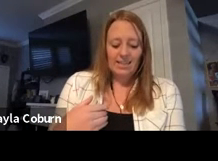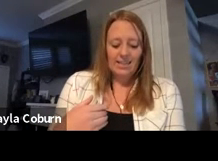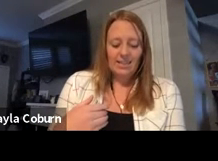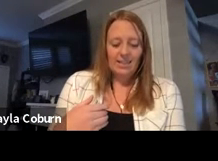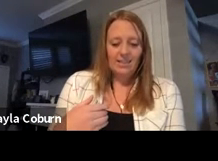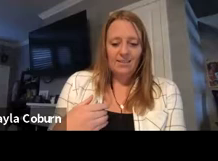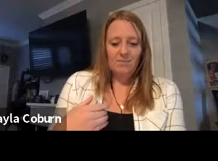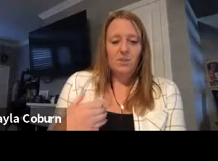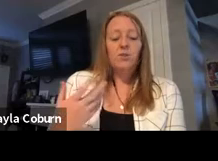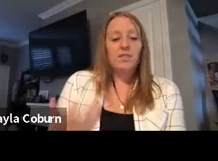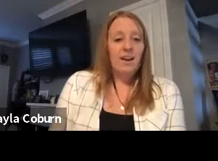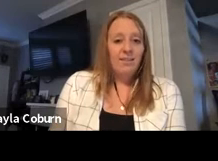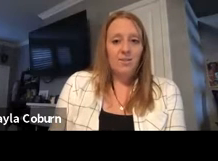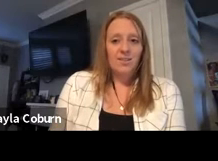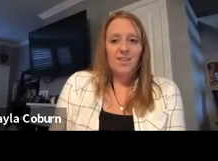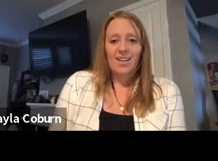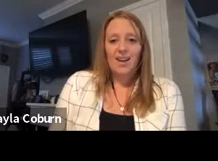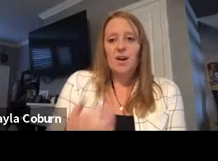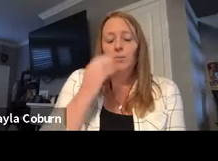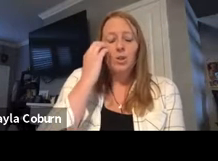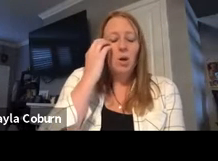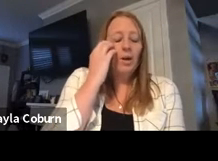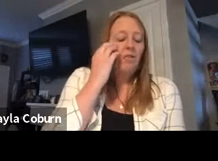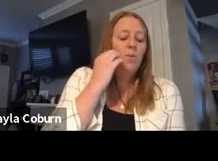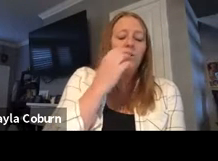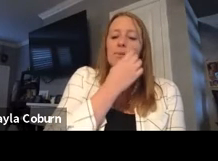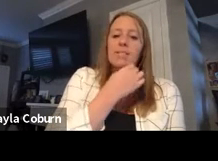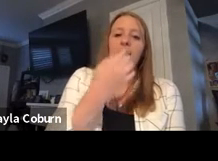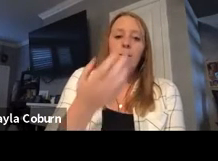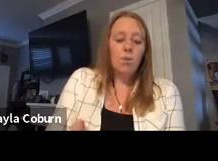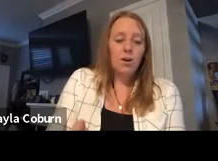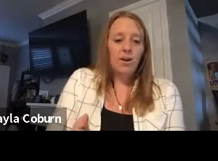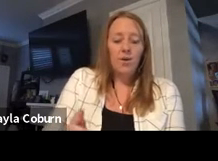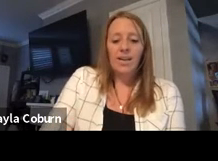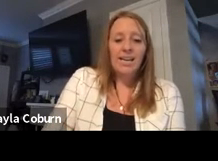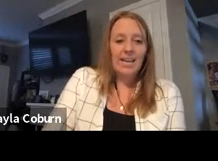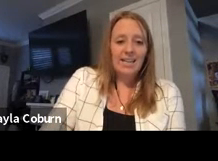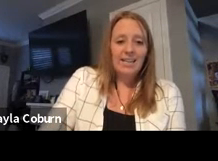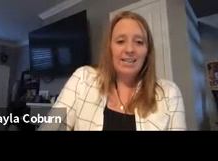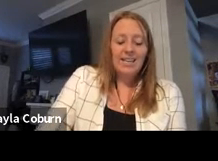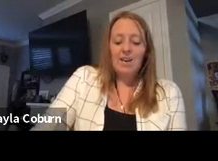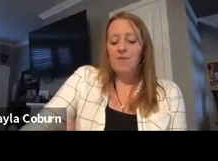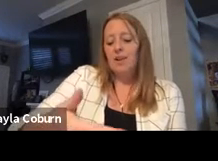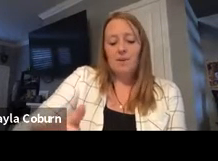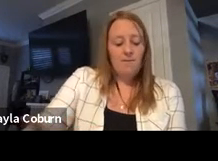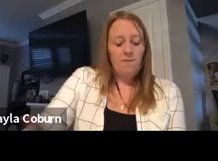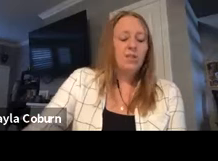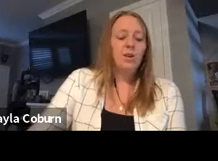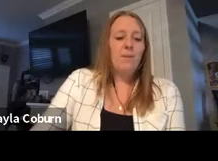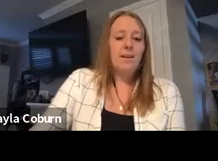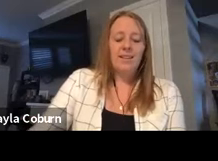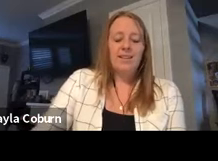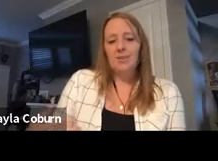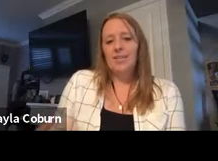opportunity to sign those. So if you want them to sign more while eating, if you let them finish